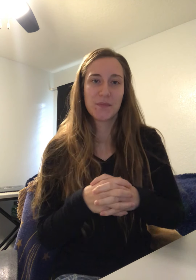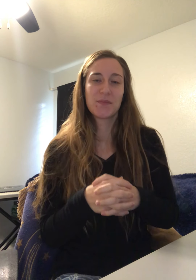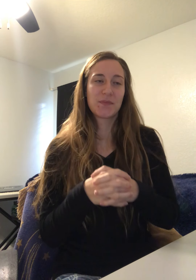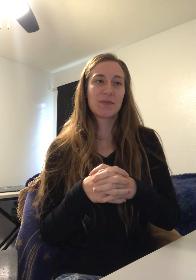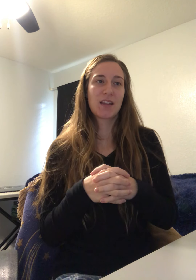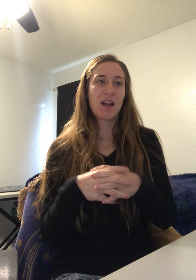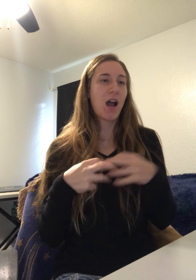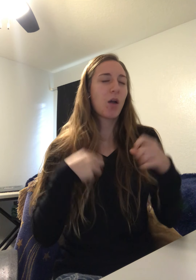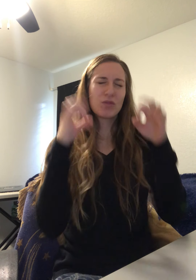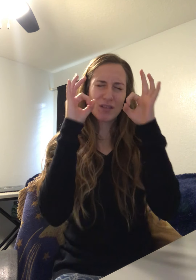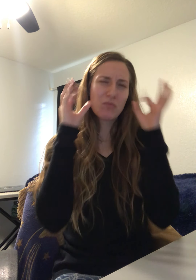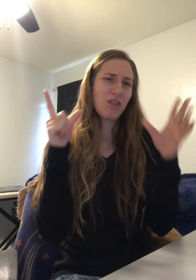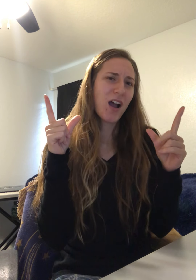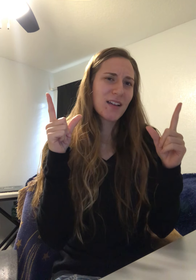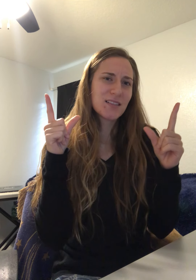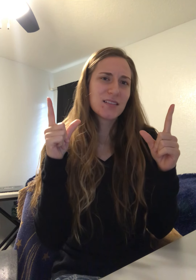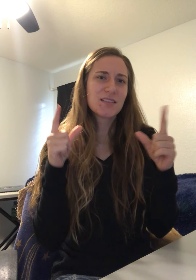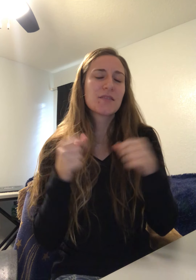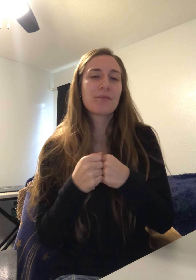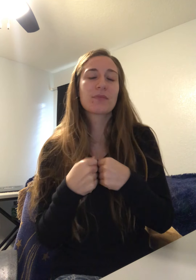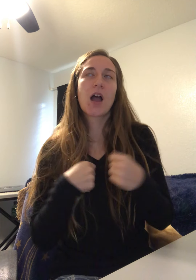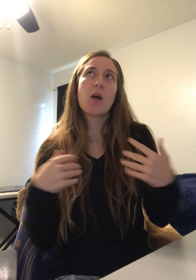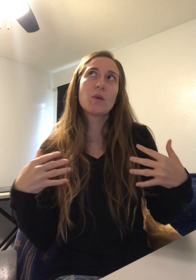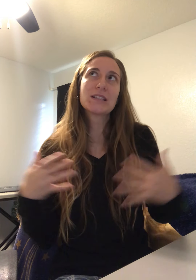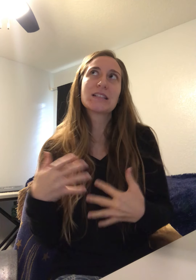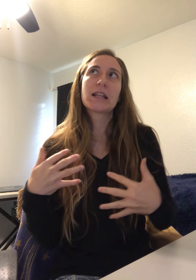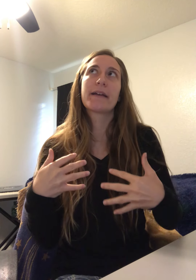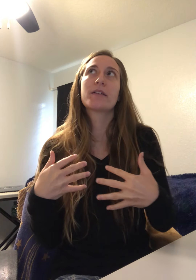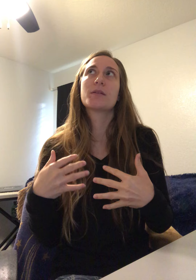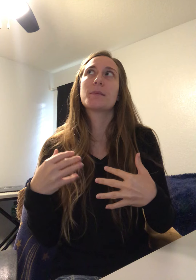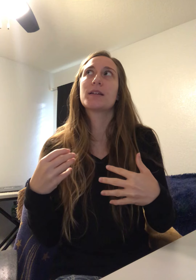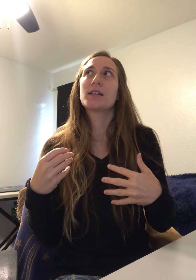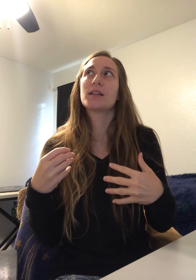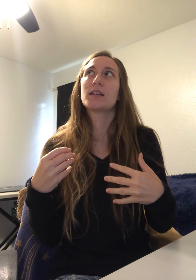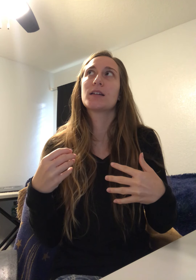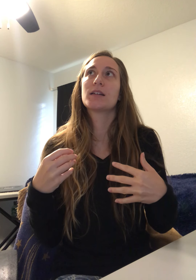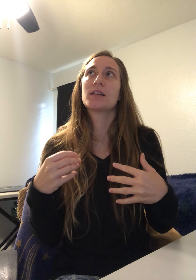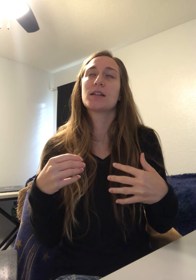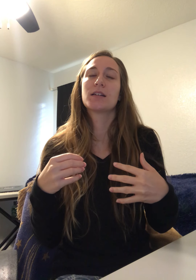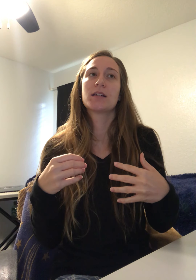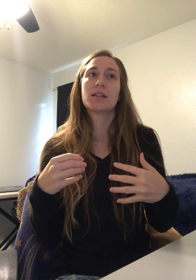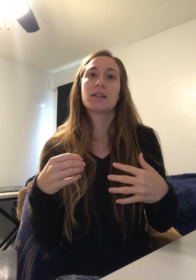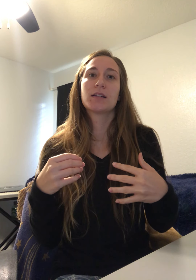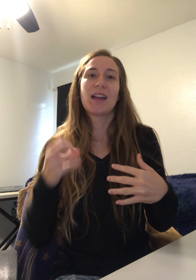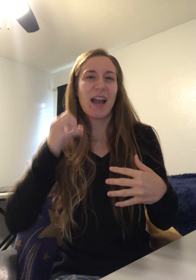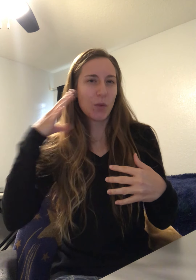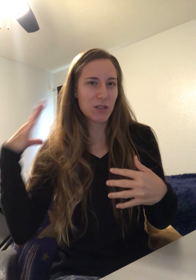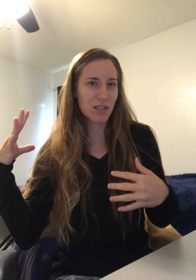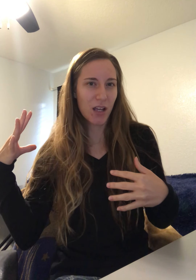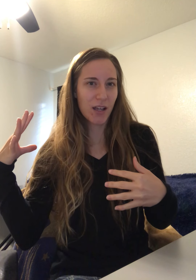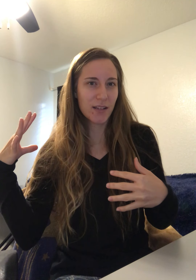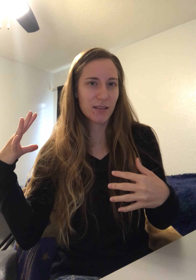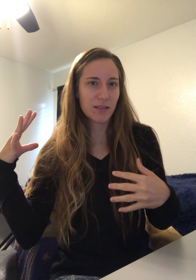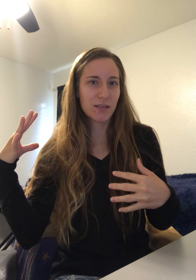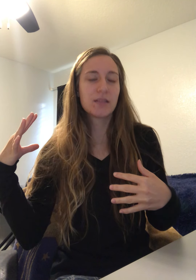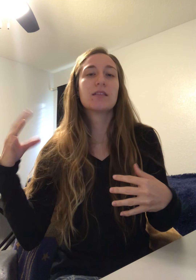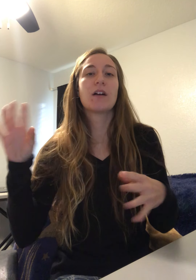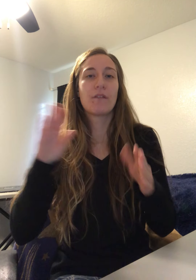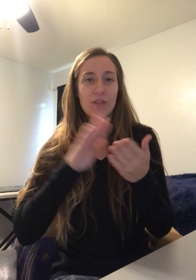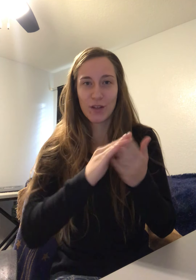born, I was scared of being outside of community. And I now realize that we're part of this community in a way that I never